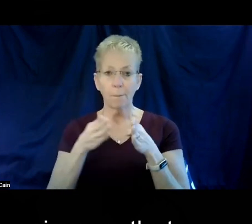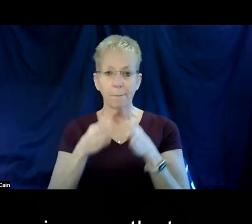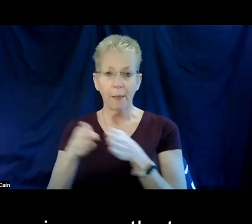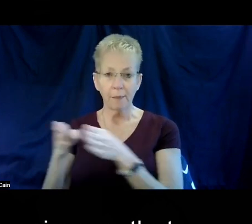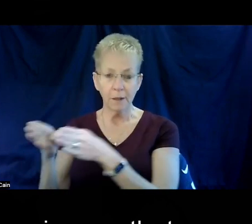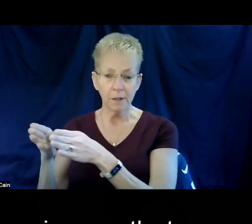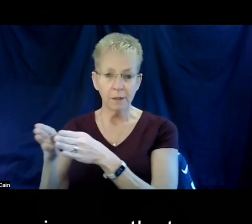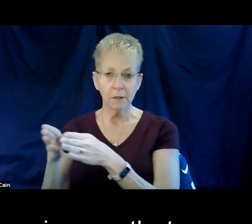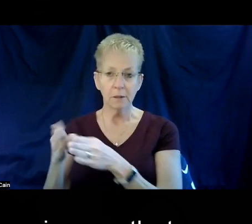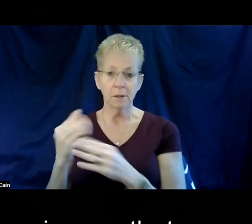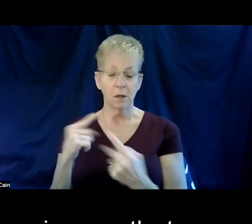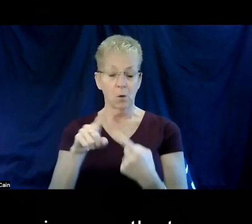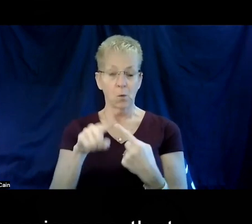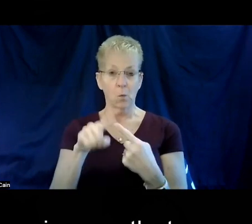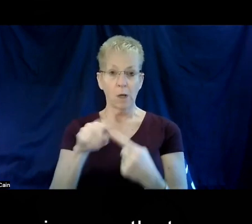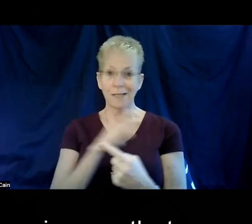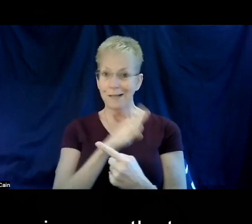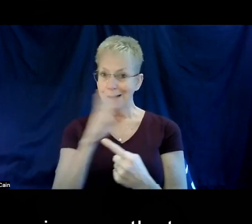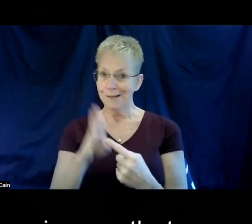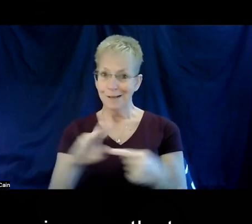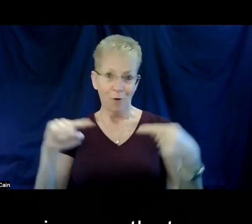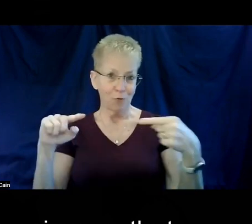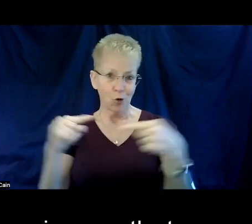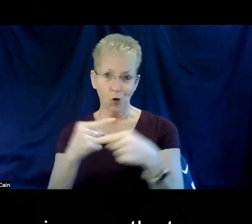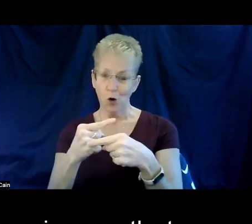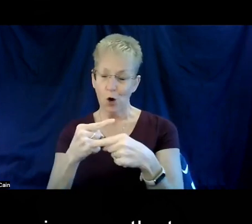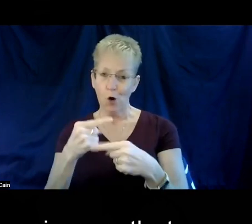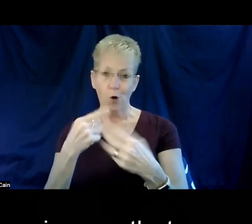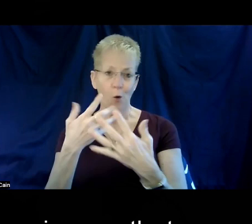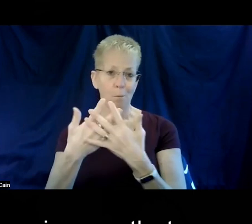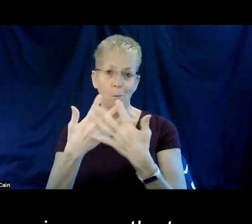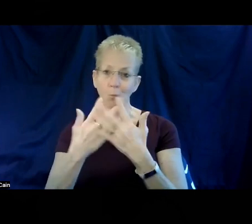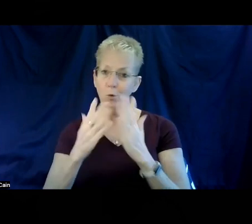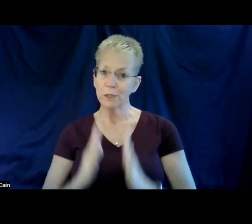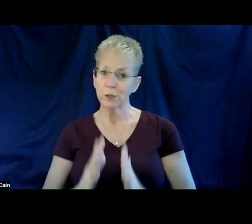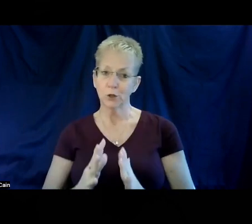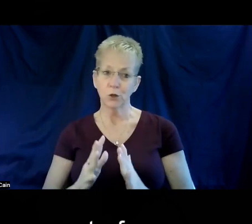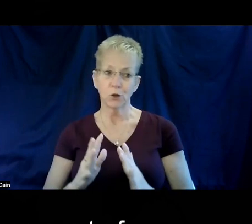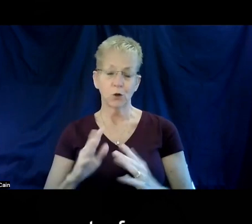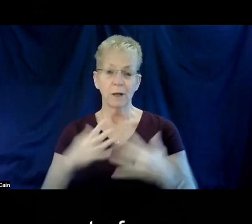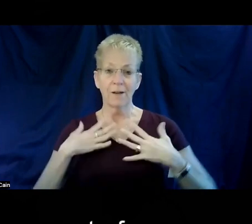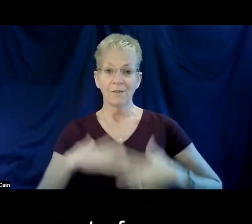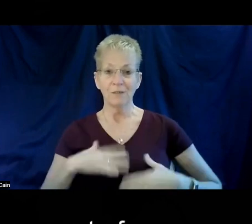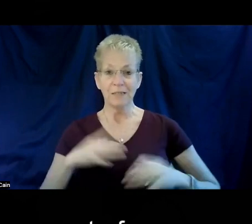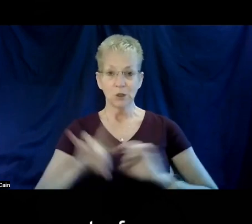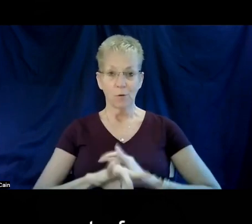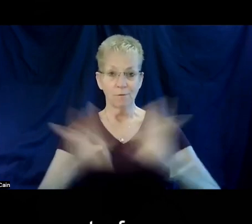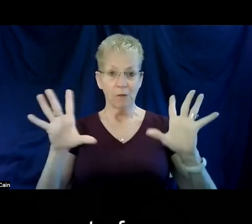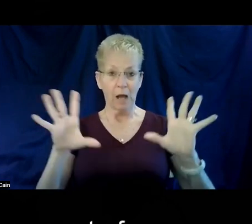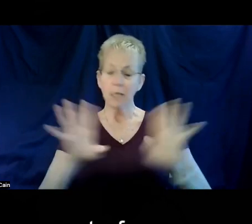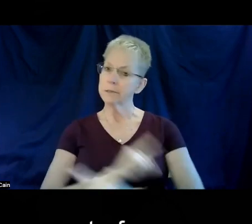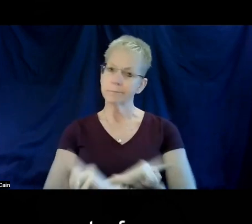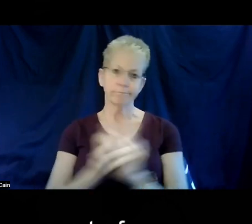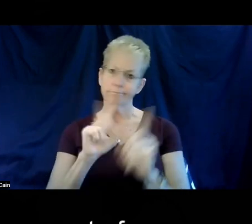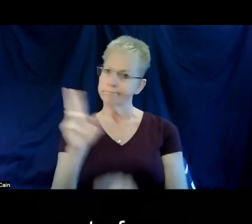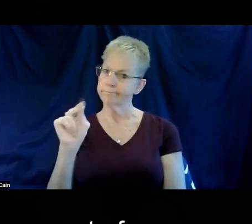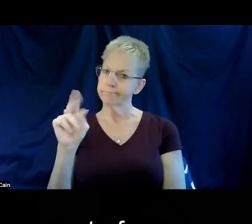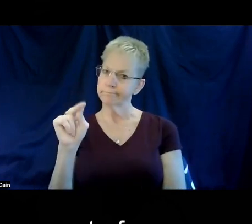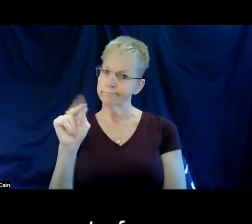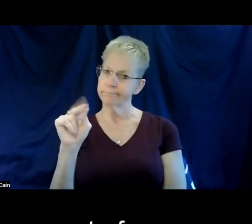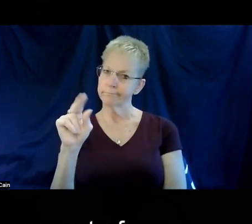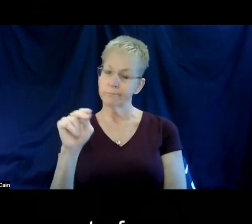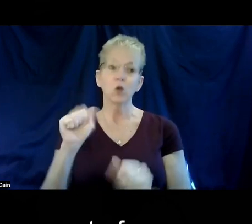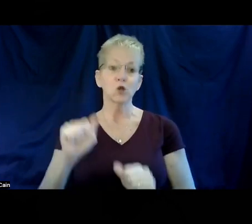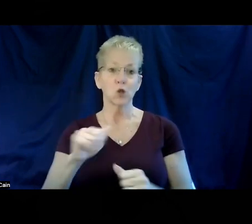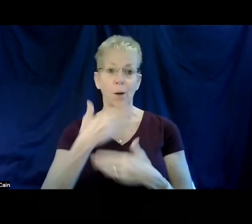to never harm a prisoner, that physical violence was counterproductive, and they could get more out of befriending a